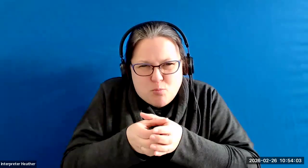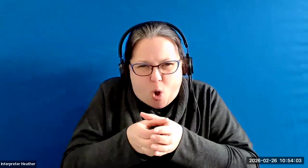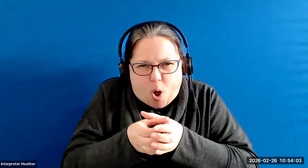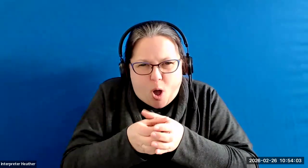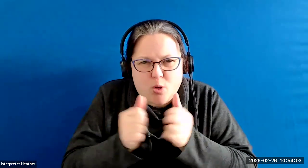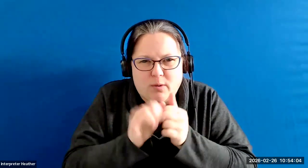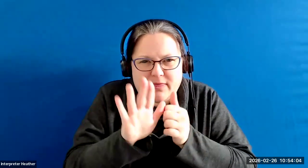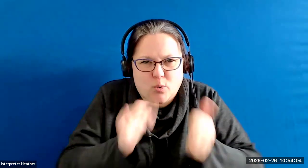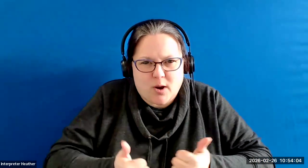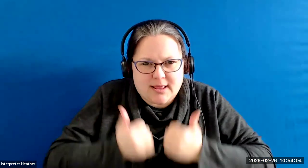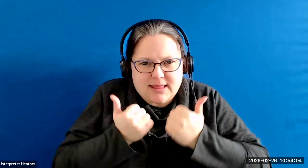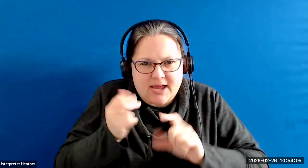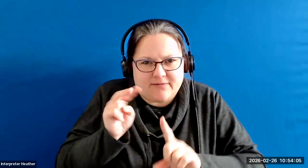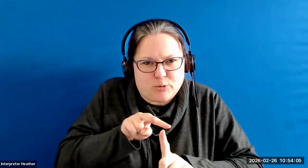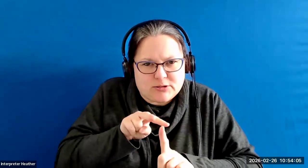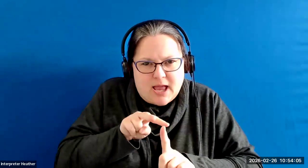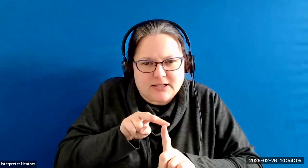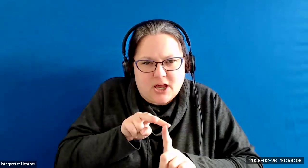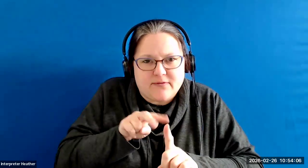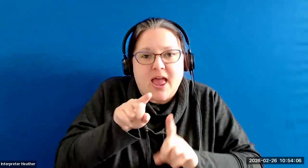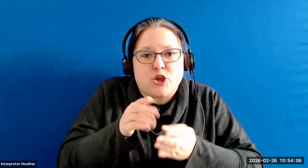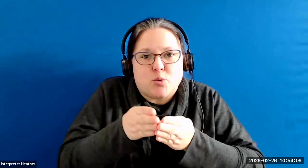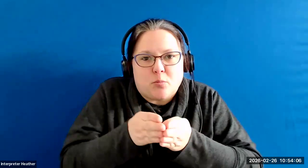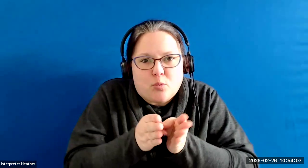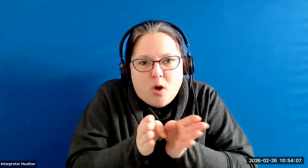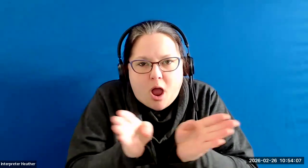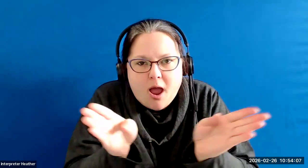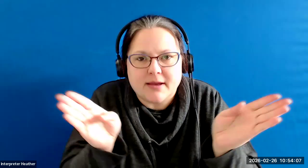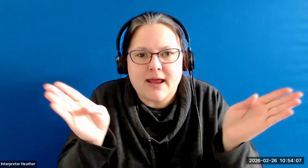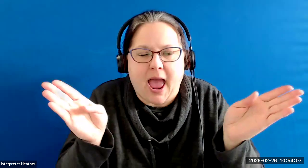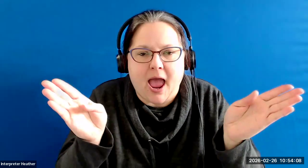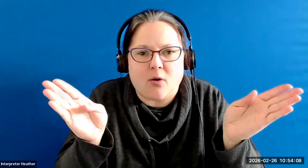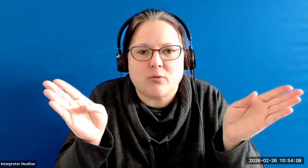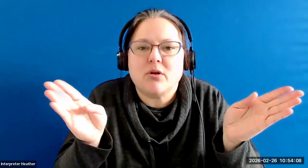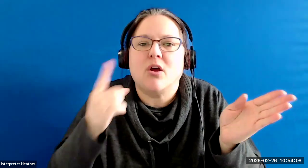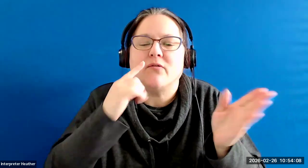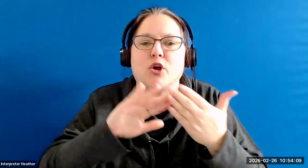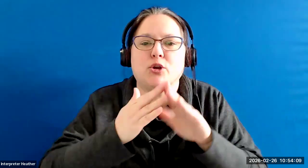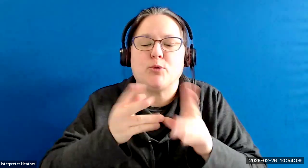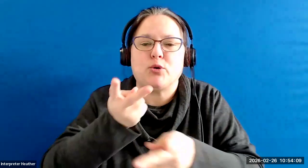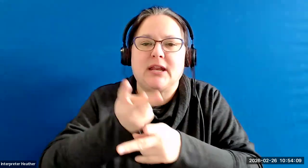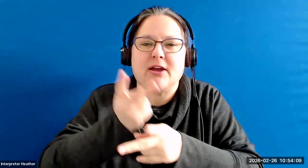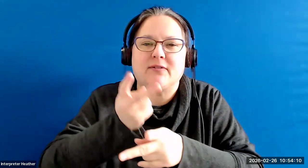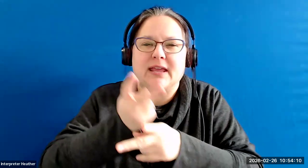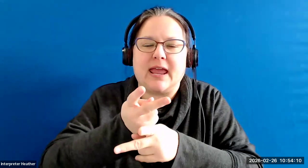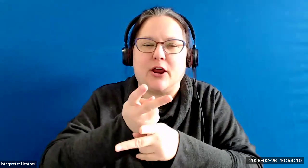lives, we also need to think large scale in terms of communities of care